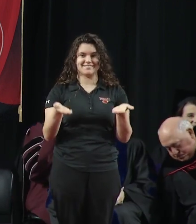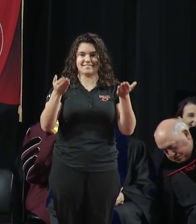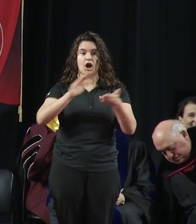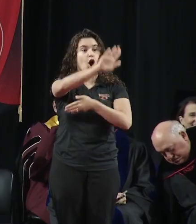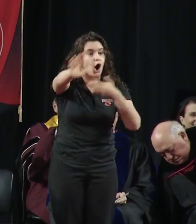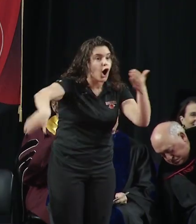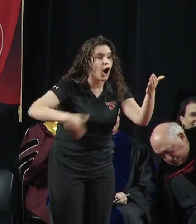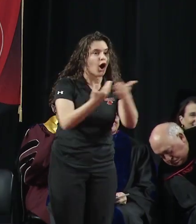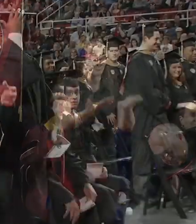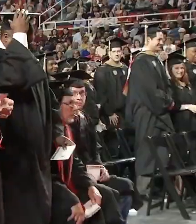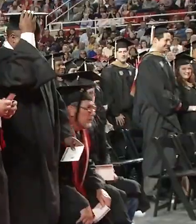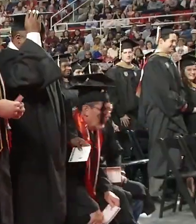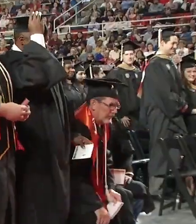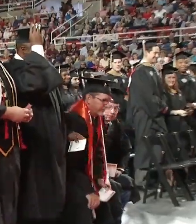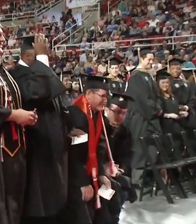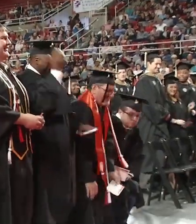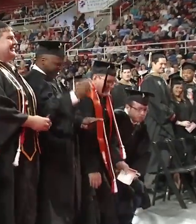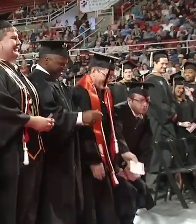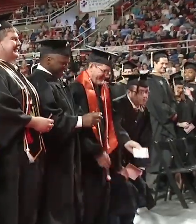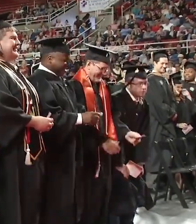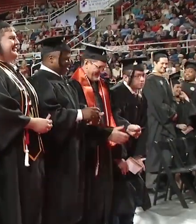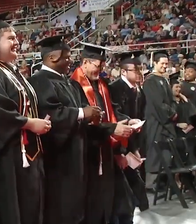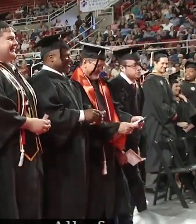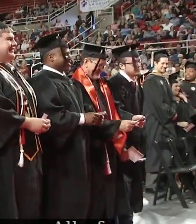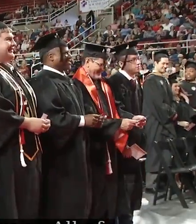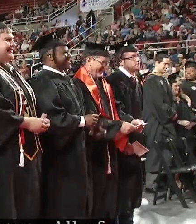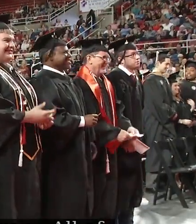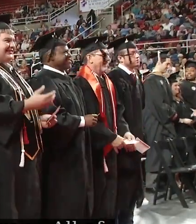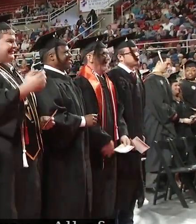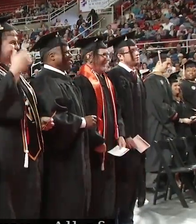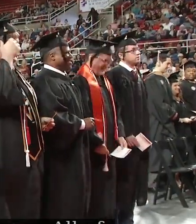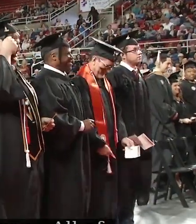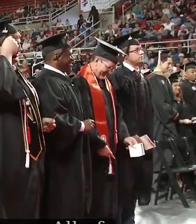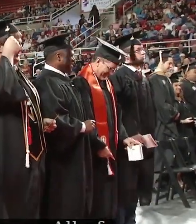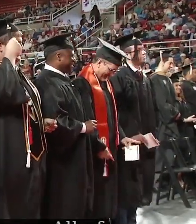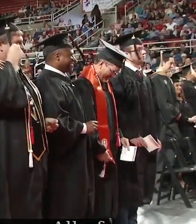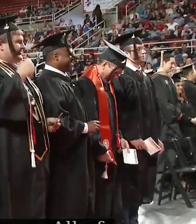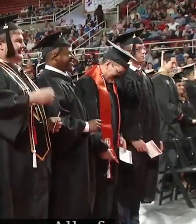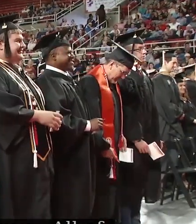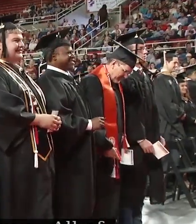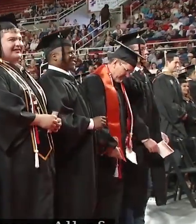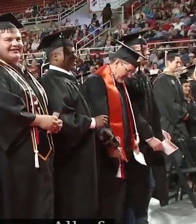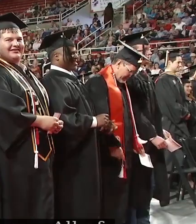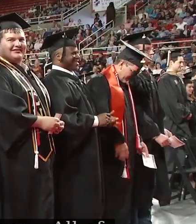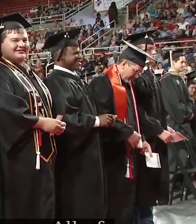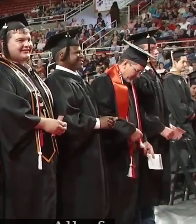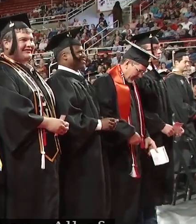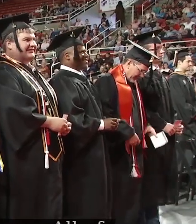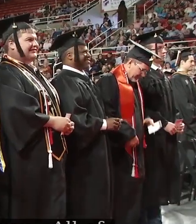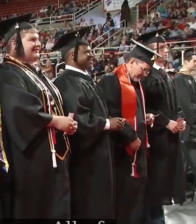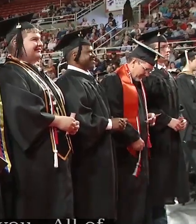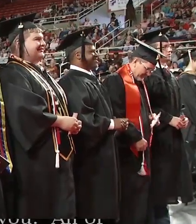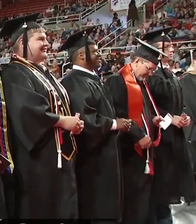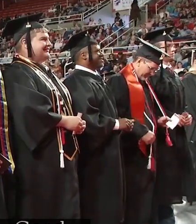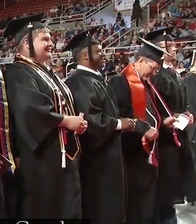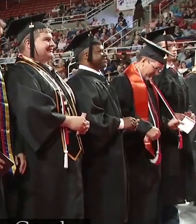All of you. All of you. Yes. There we go. Good job.